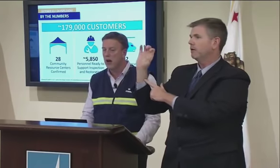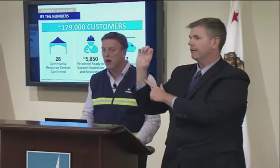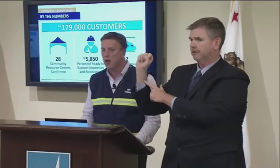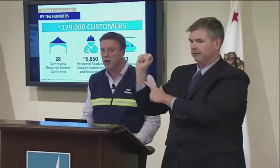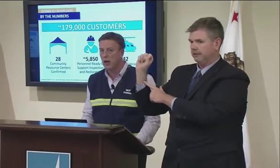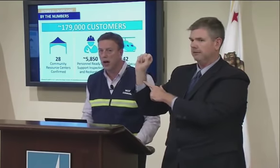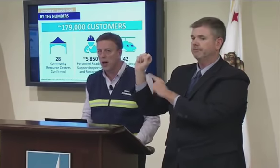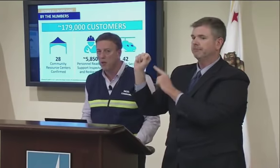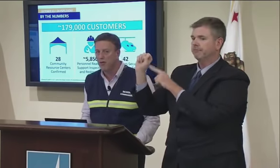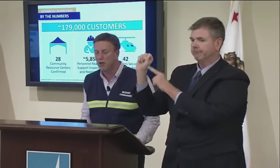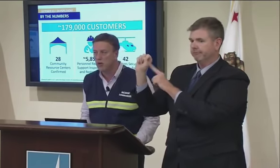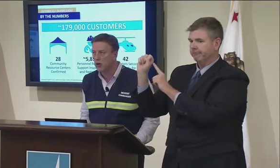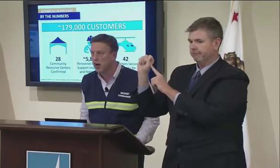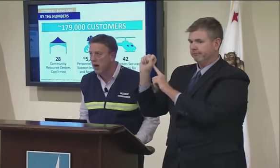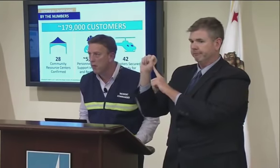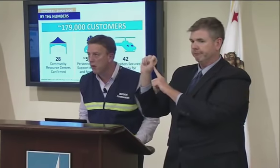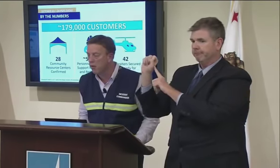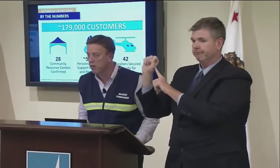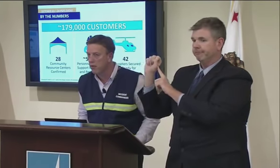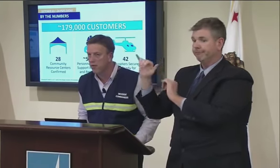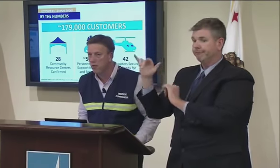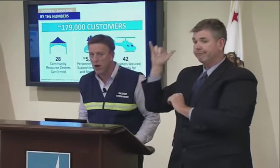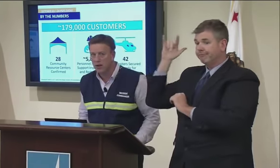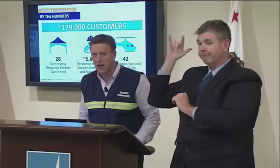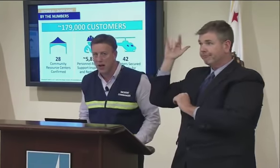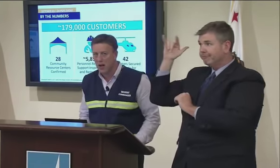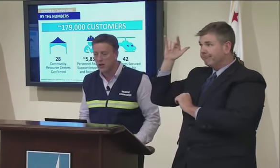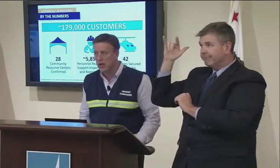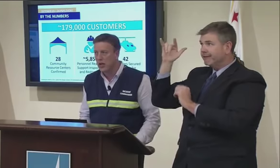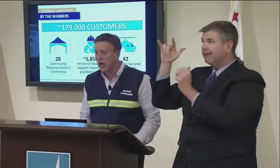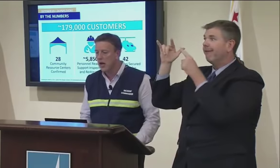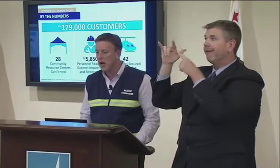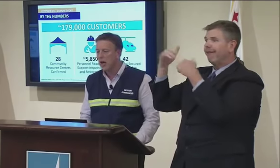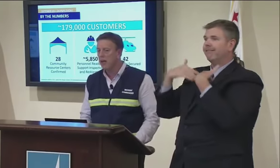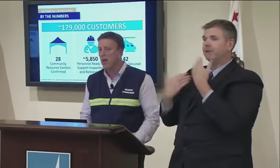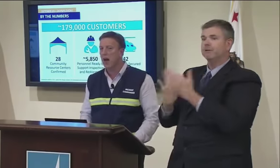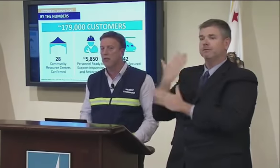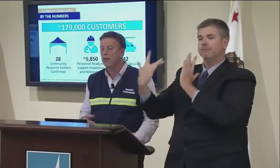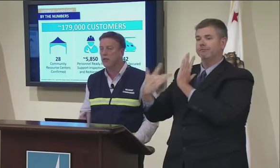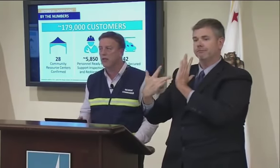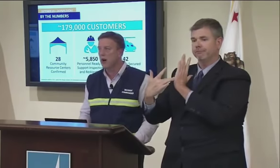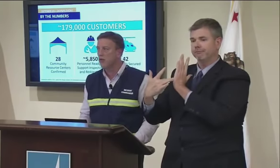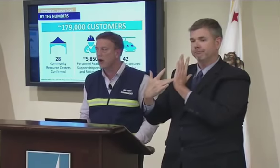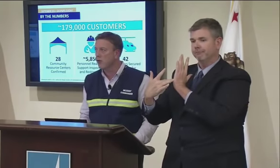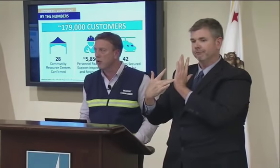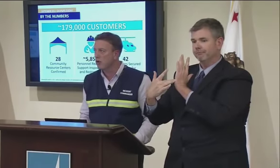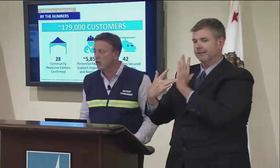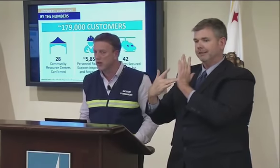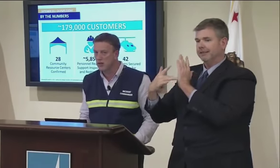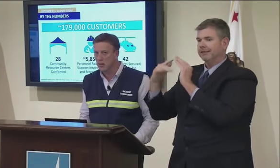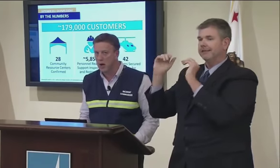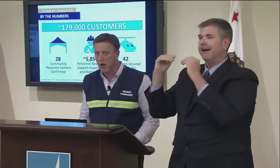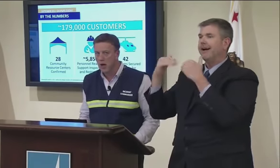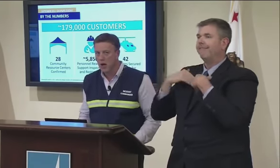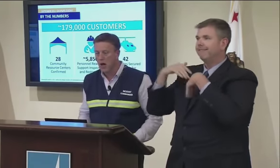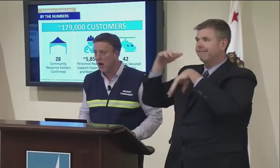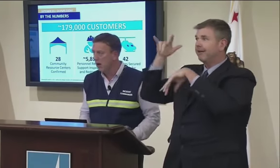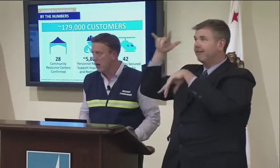new technology, a high-resolution camera with some infrared technology that allows us to see our transmission